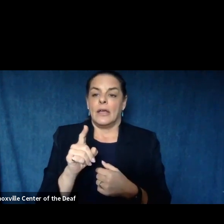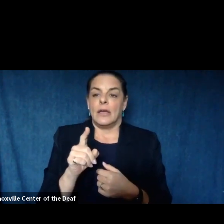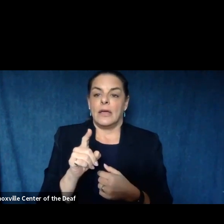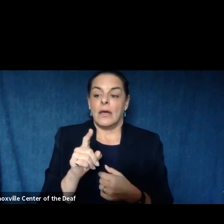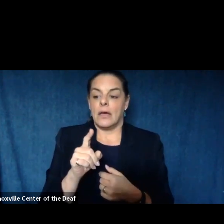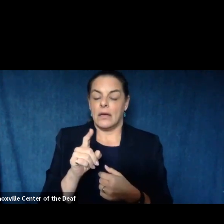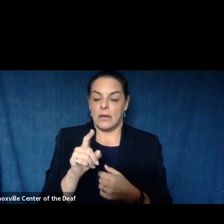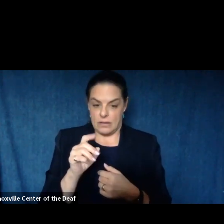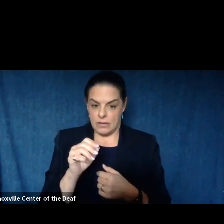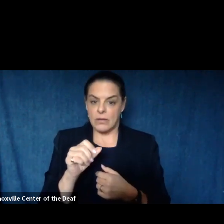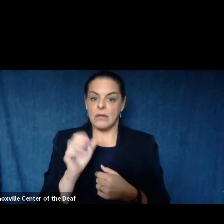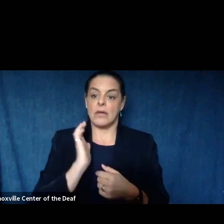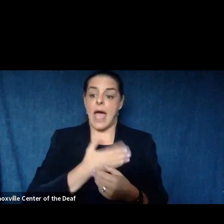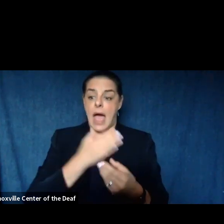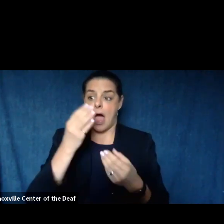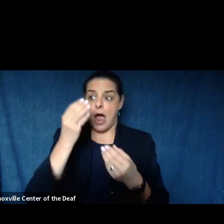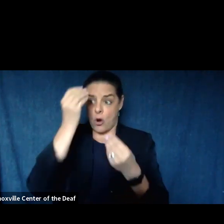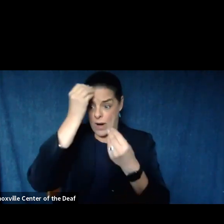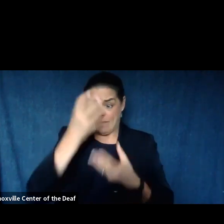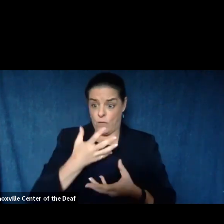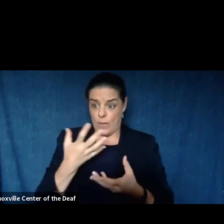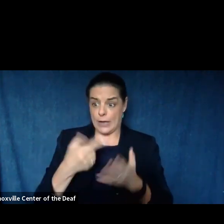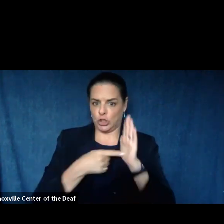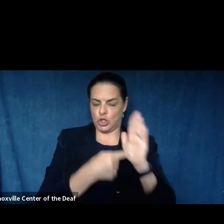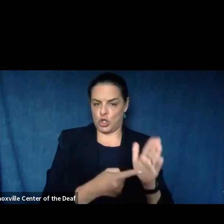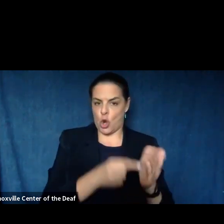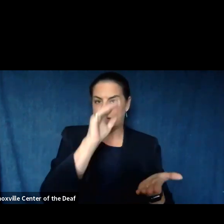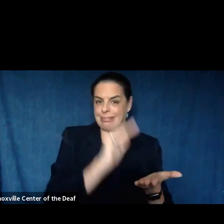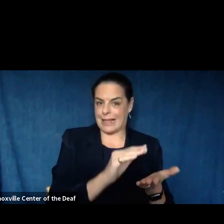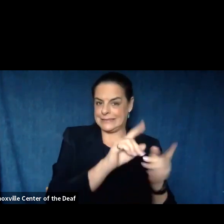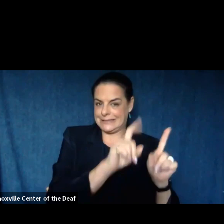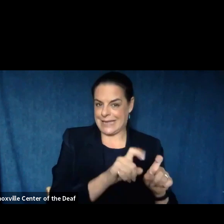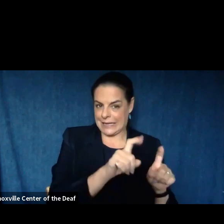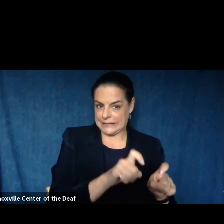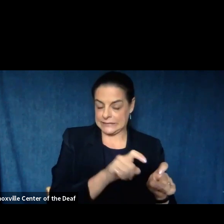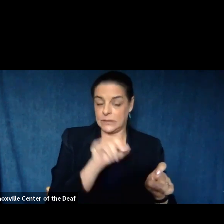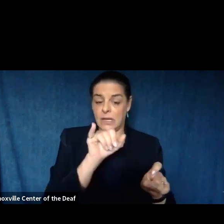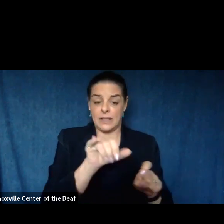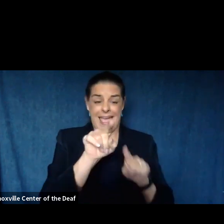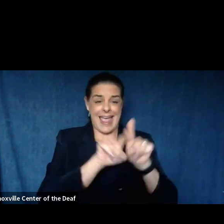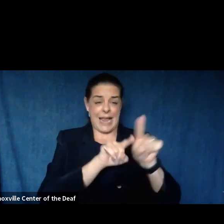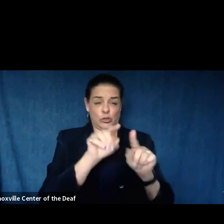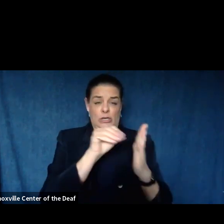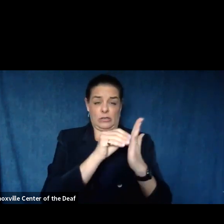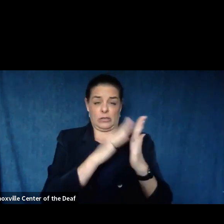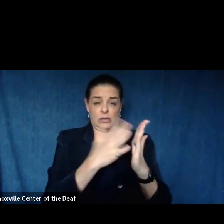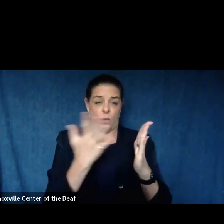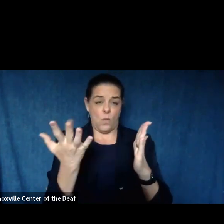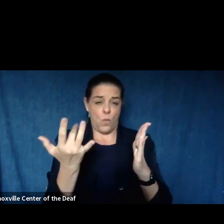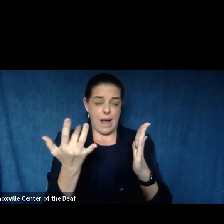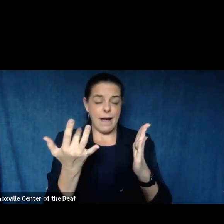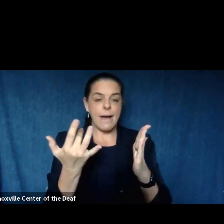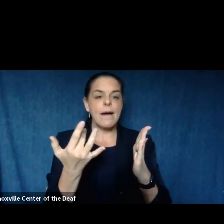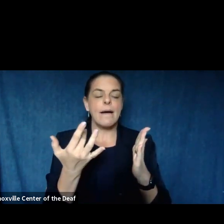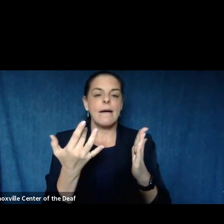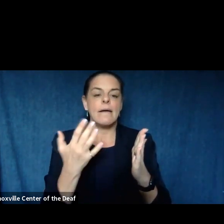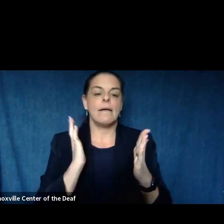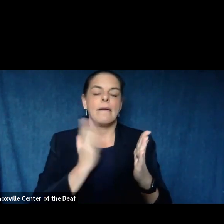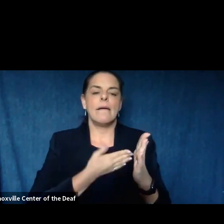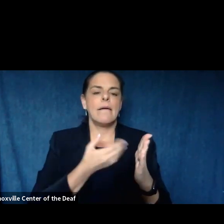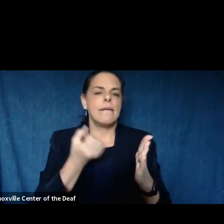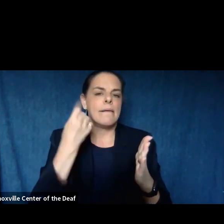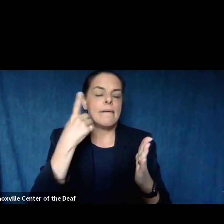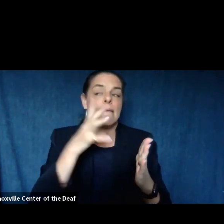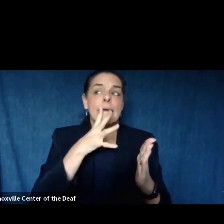that we have shows fewer tests. The asterisk is there because what we understand from talking